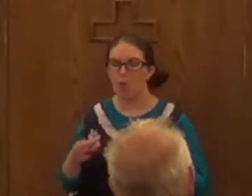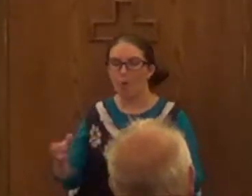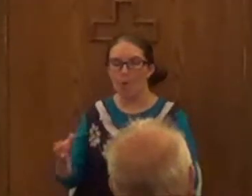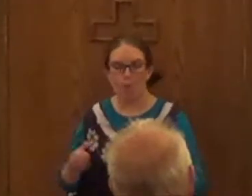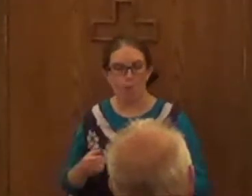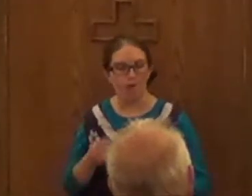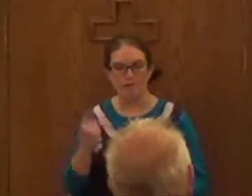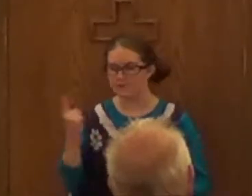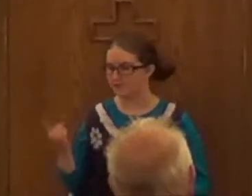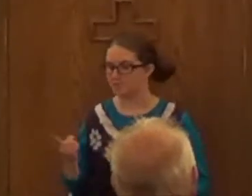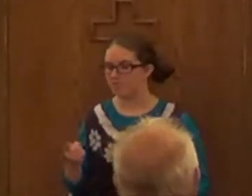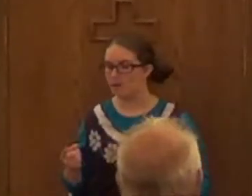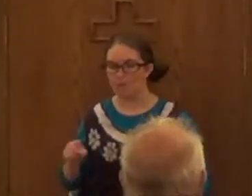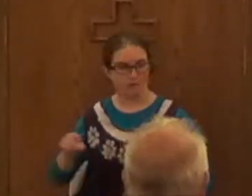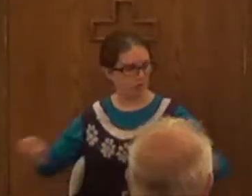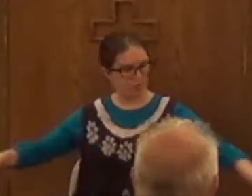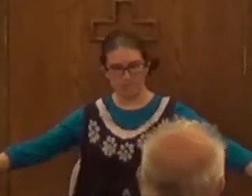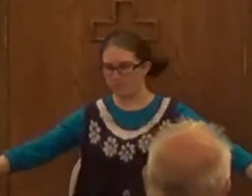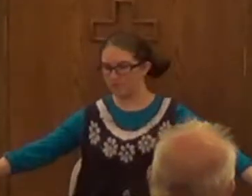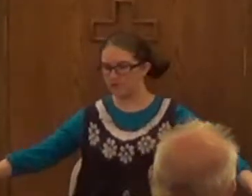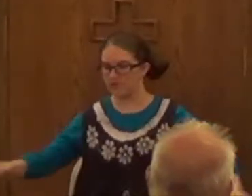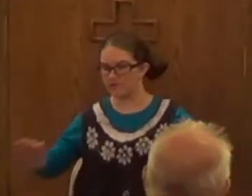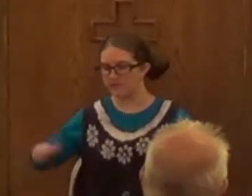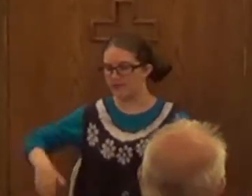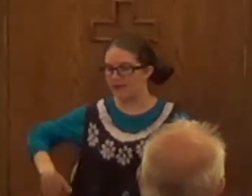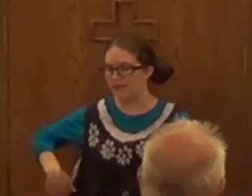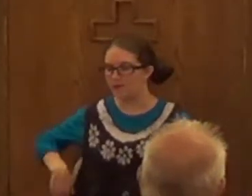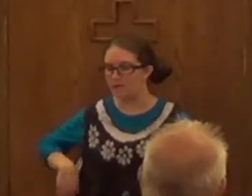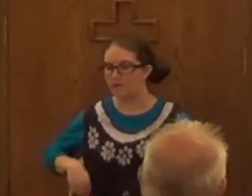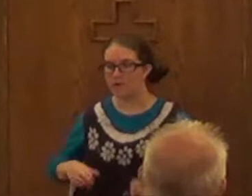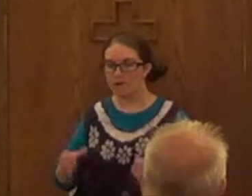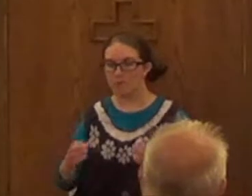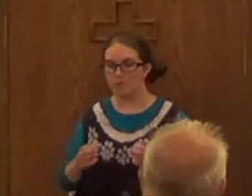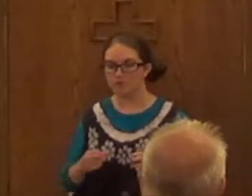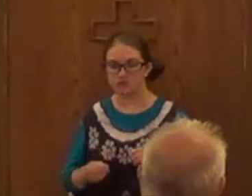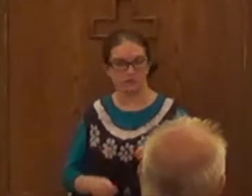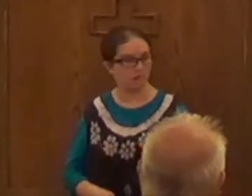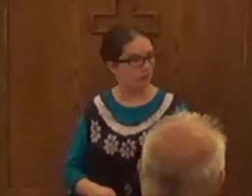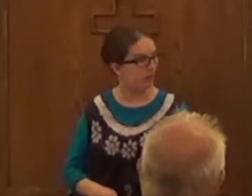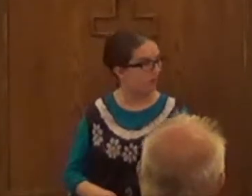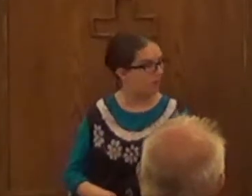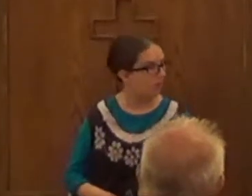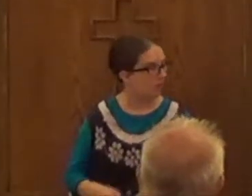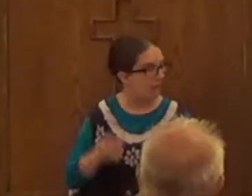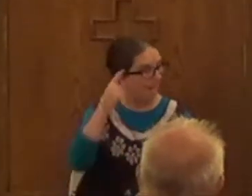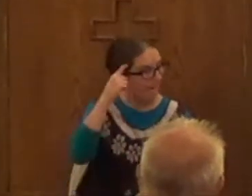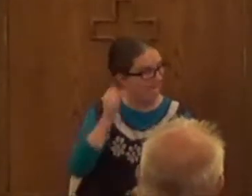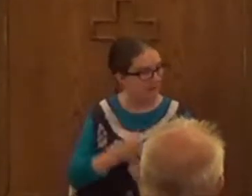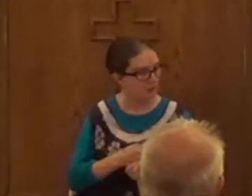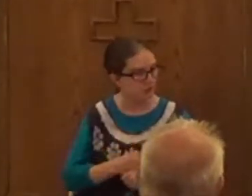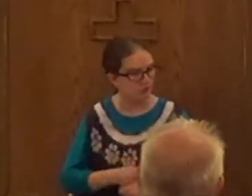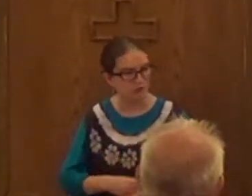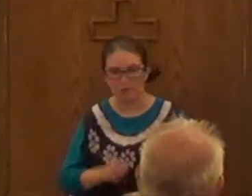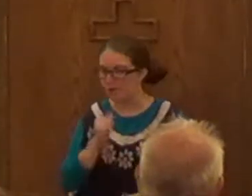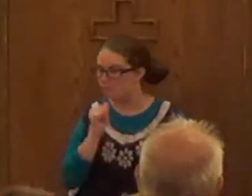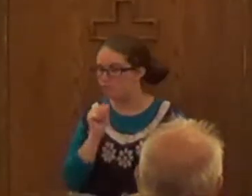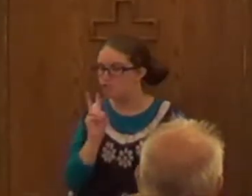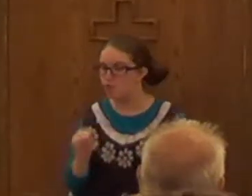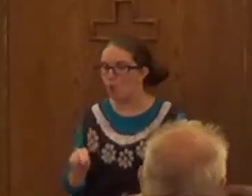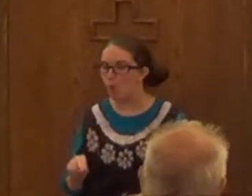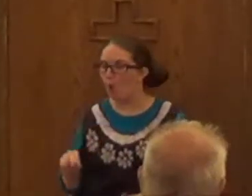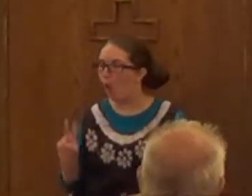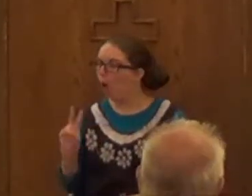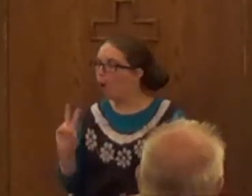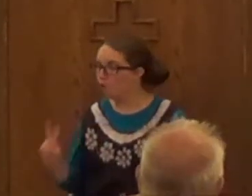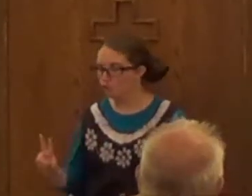do? When you come up to this altar later on, He wants you to look over and make sure you don't have any backup plans. He wants you to